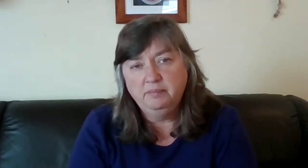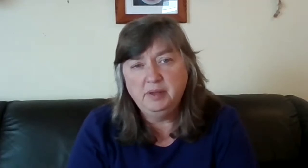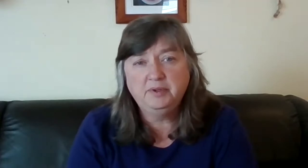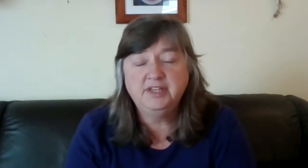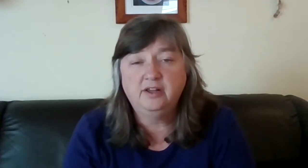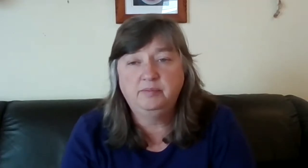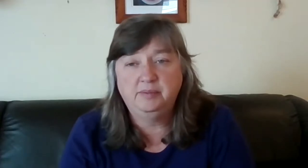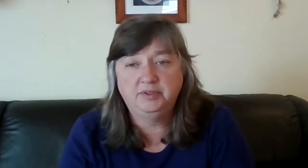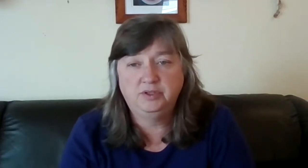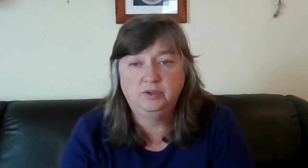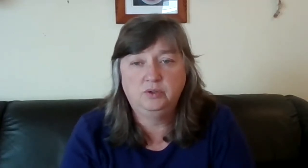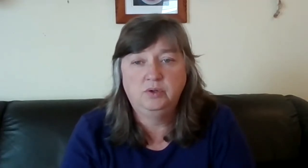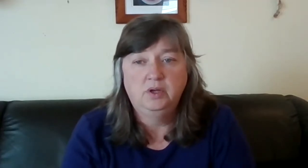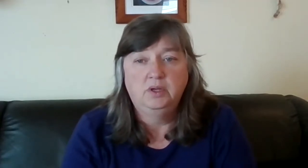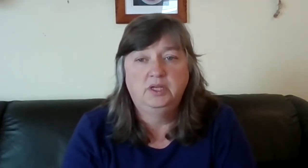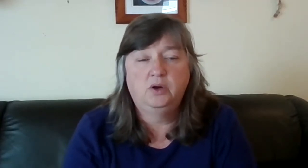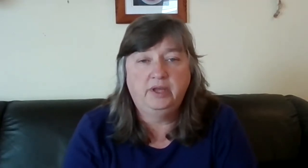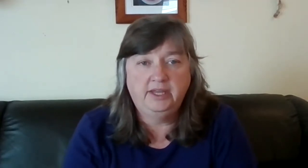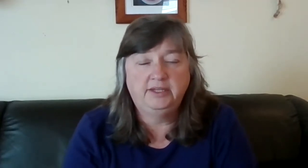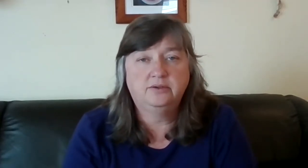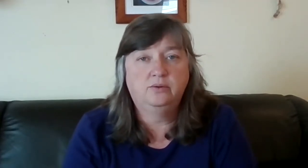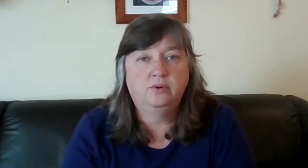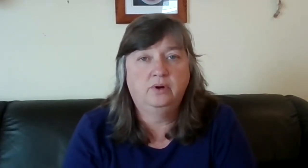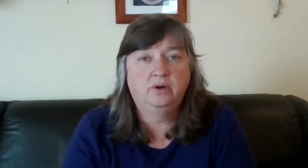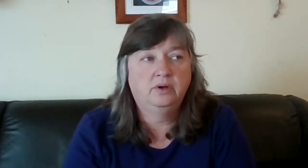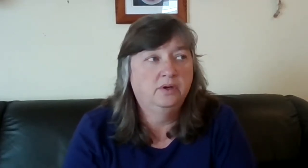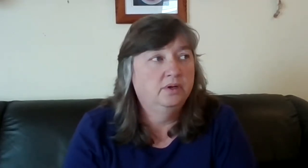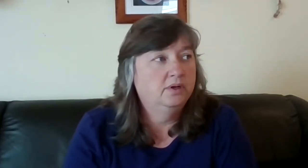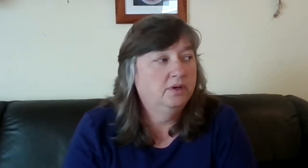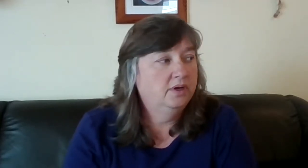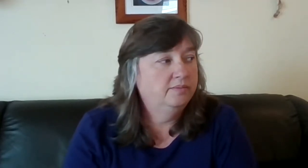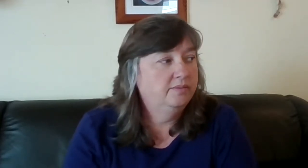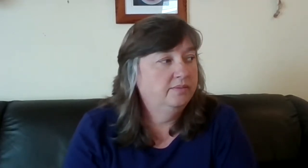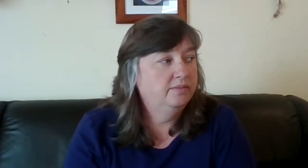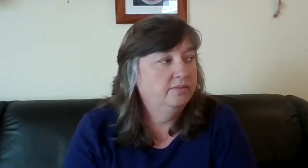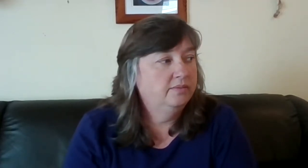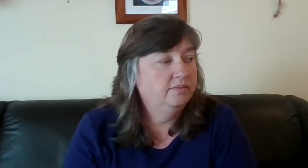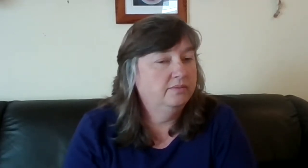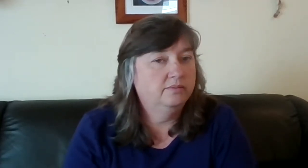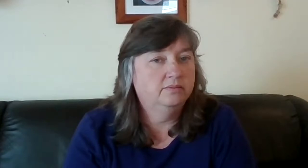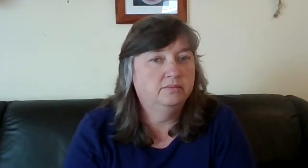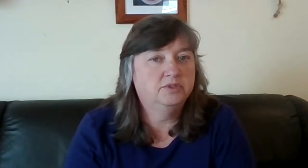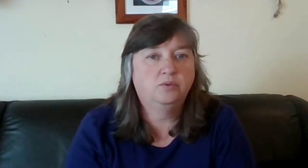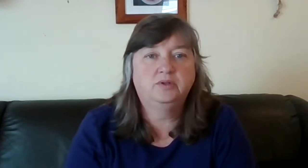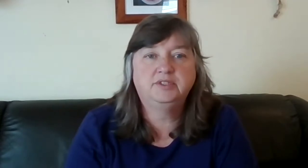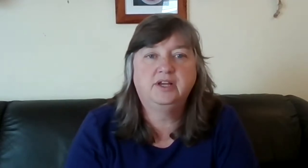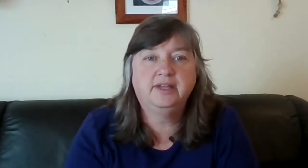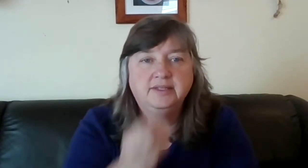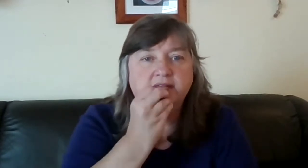people tell people to, you know, eat or So we'll tell kids to